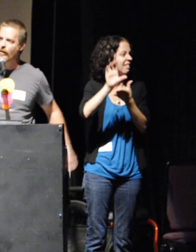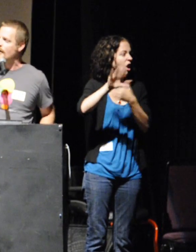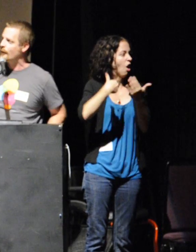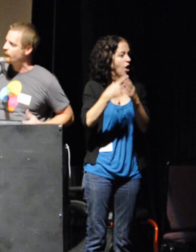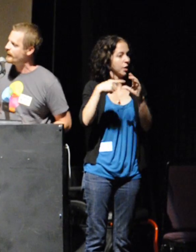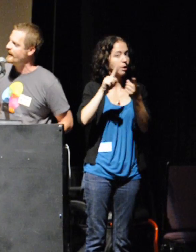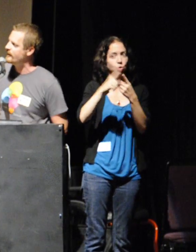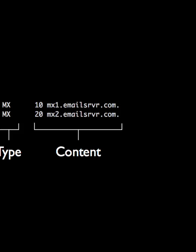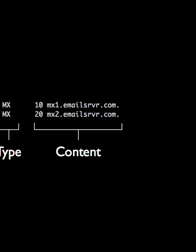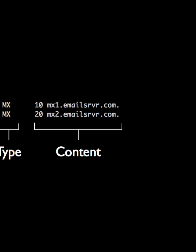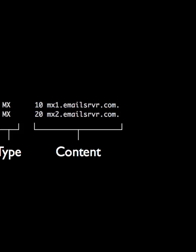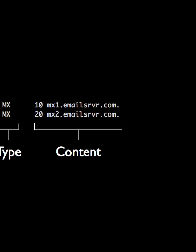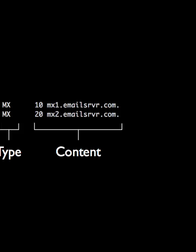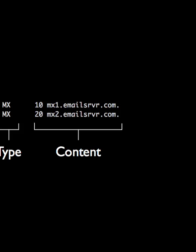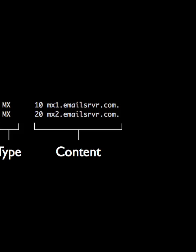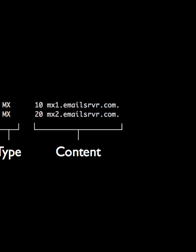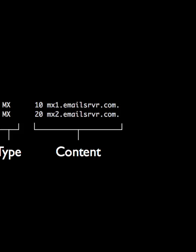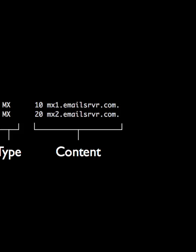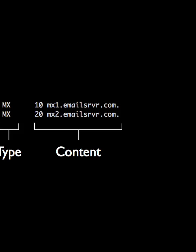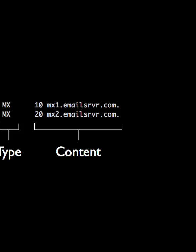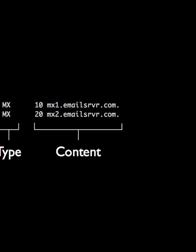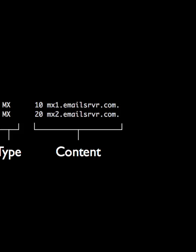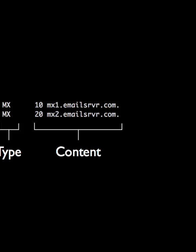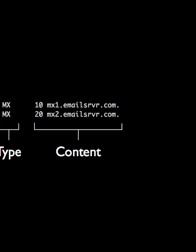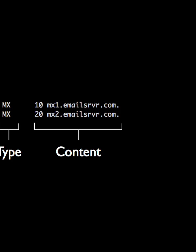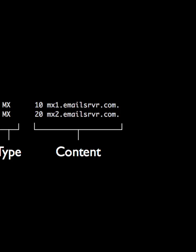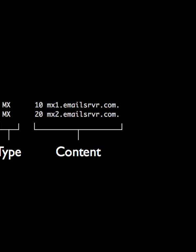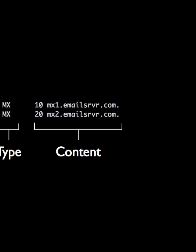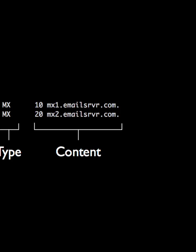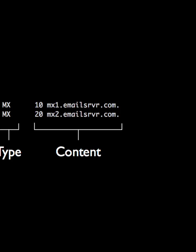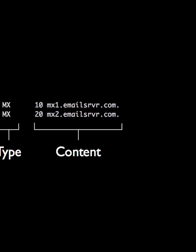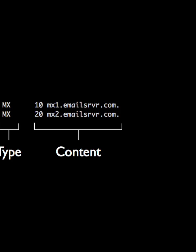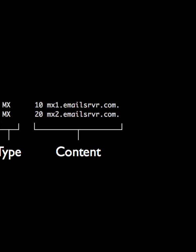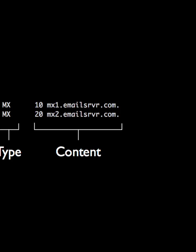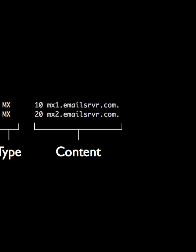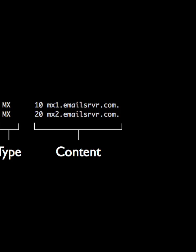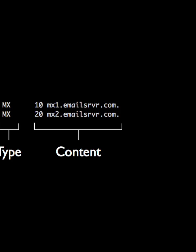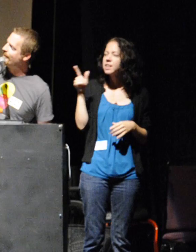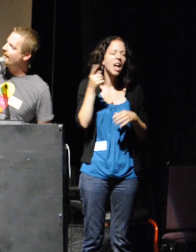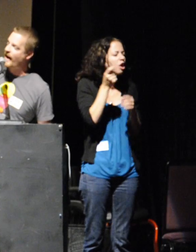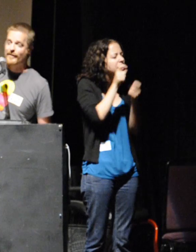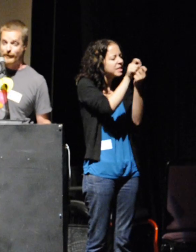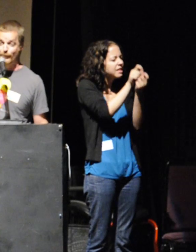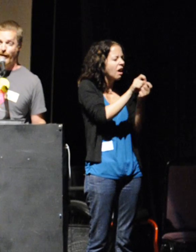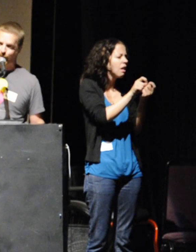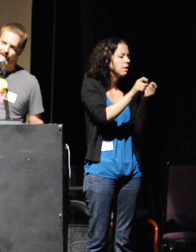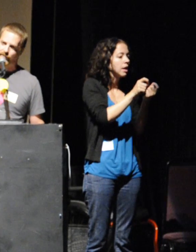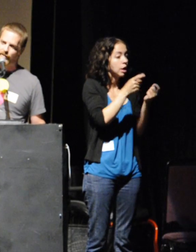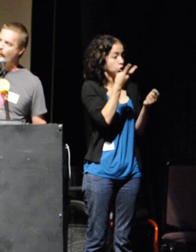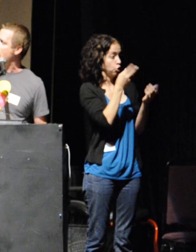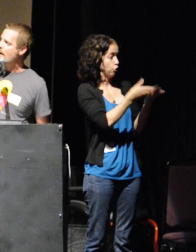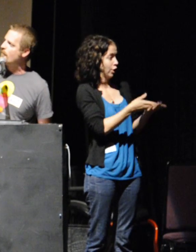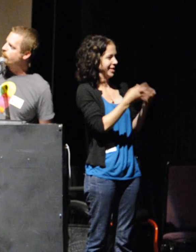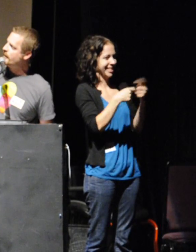anyways right now, so it's really easy. That's what this one looks like. It's pretty much the same thing. Yeah, there's a little bit of details in there. Hey, there's 2 records